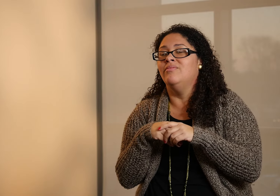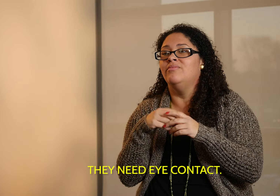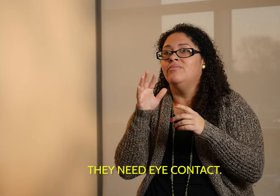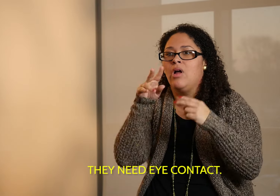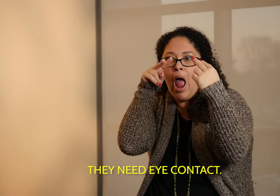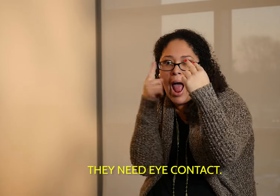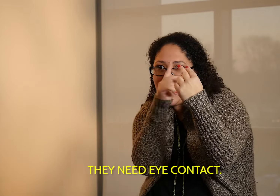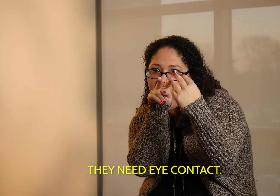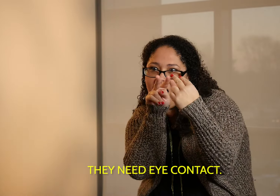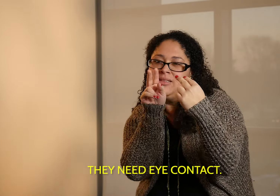they need eye contact.